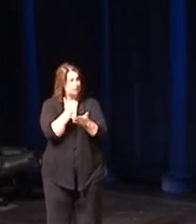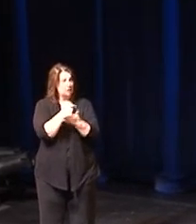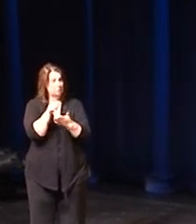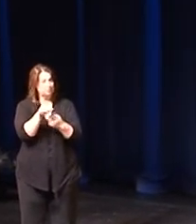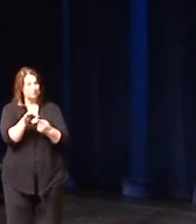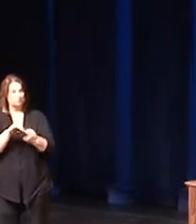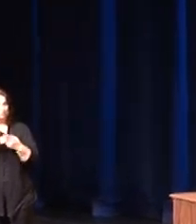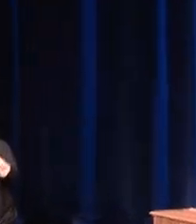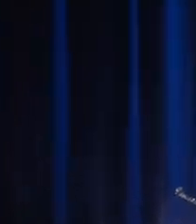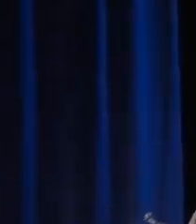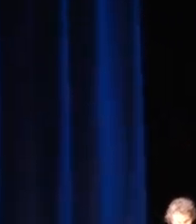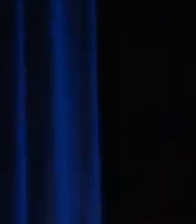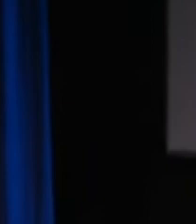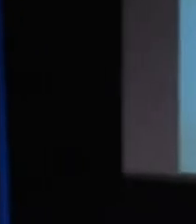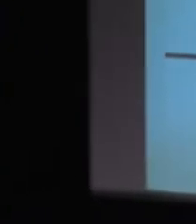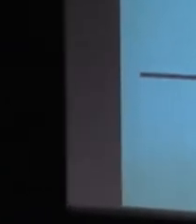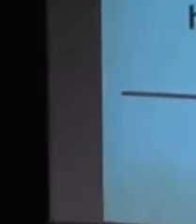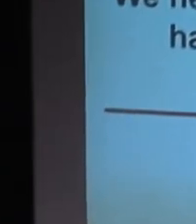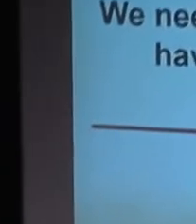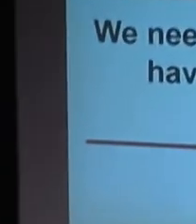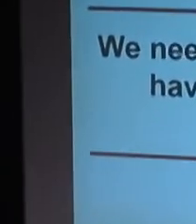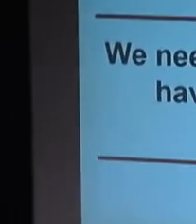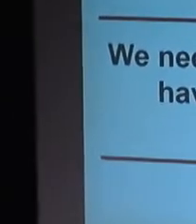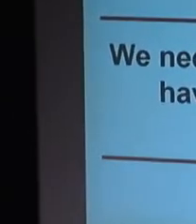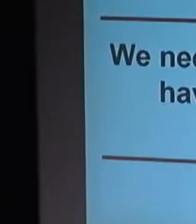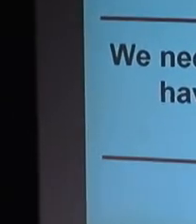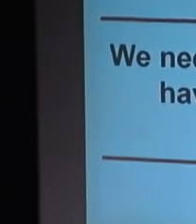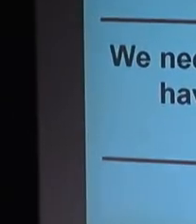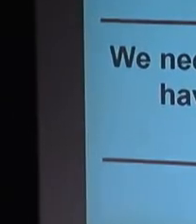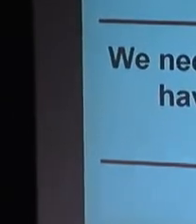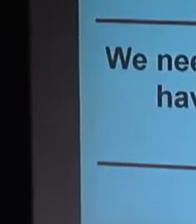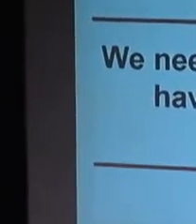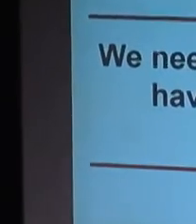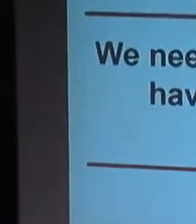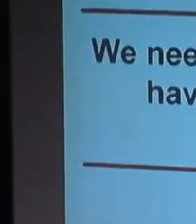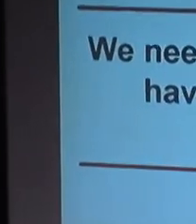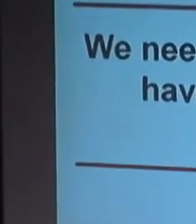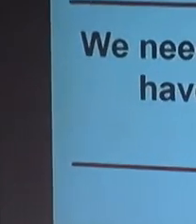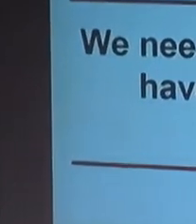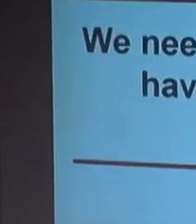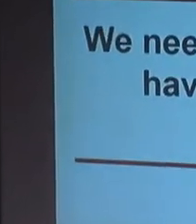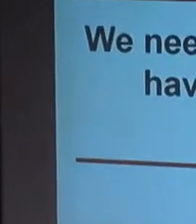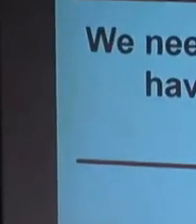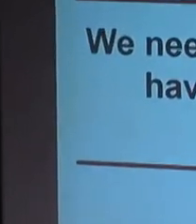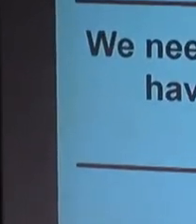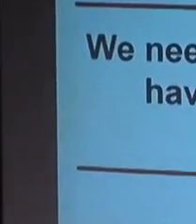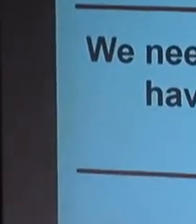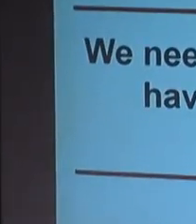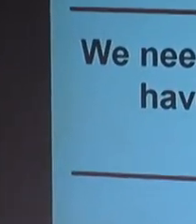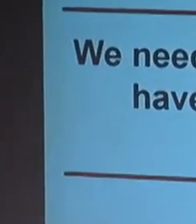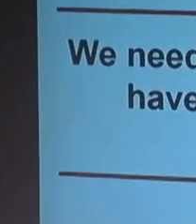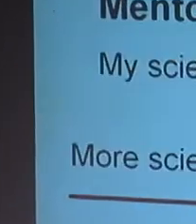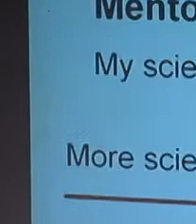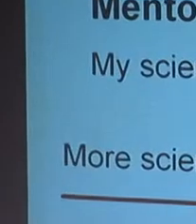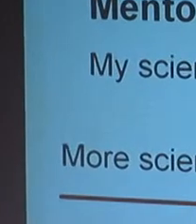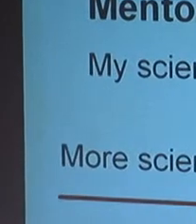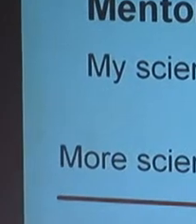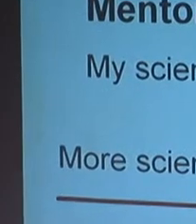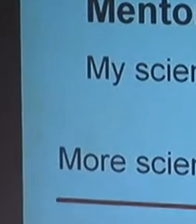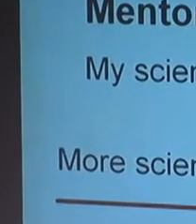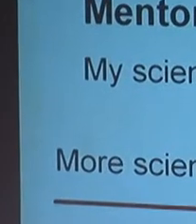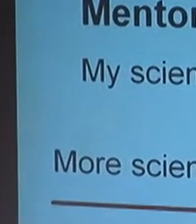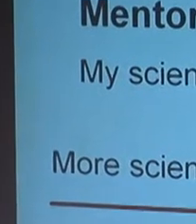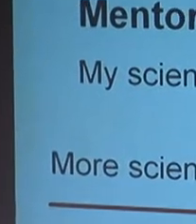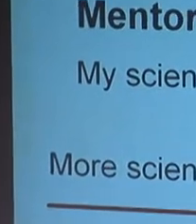Too many of them are getting into criminal stuff because it didn't have someone to teach them auto mechanics, teach them science, teach them stuff they can turn